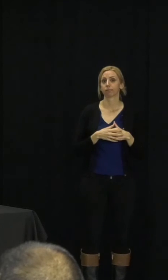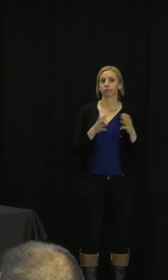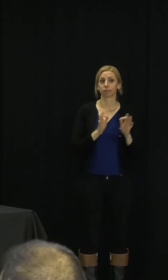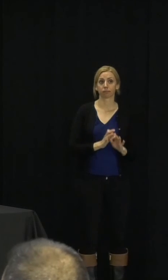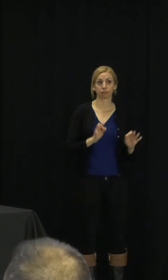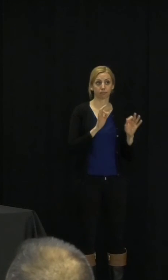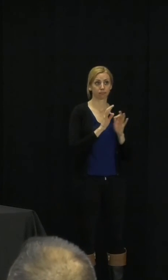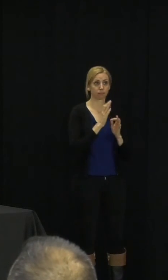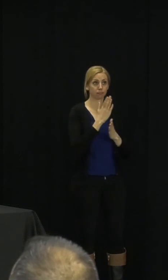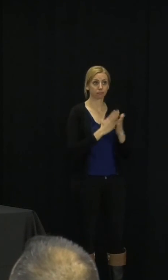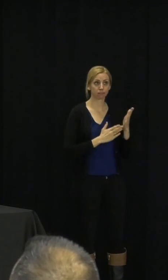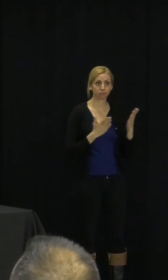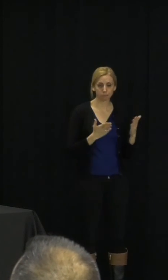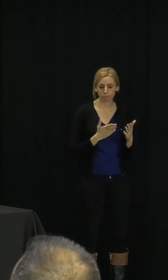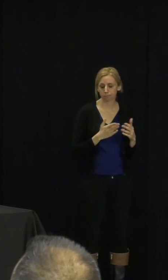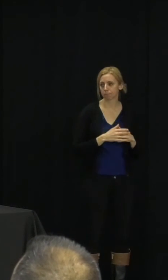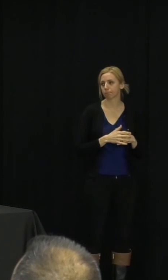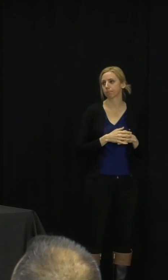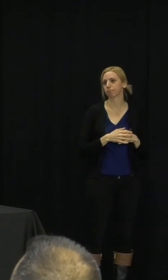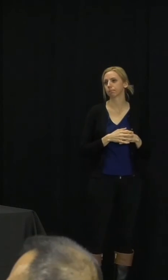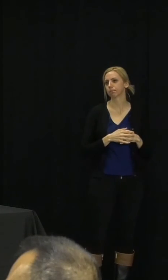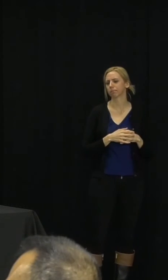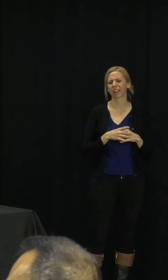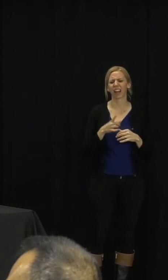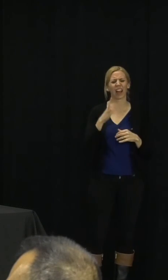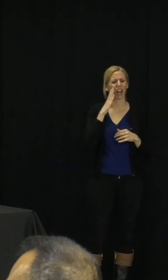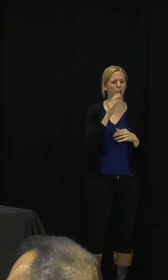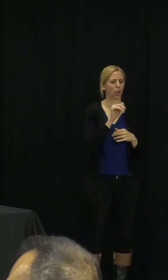You know, I could teach him to write a grant, and he was good at that too.